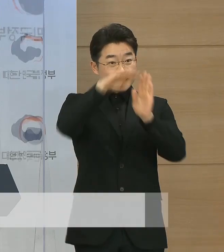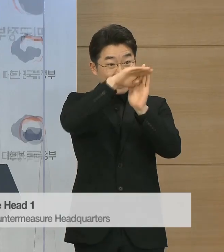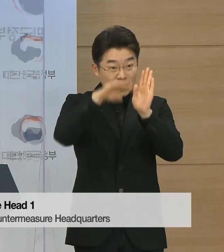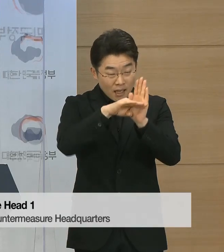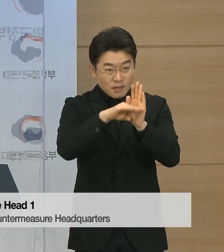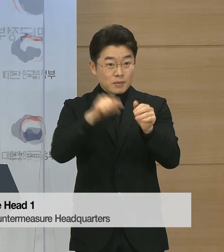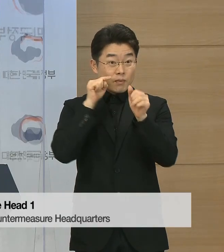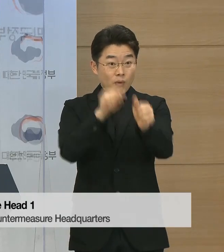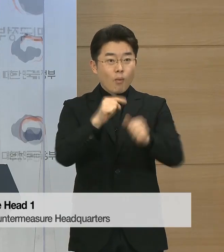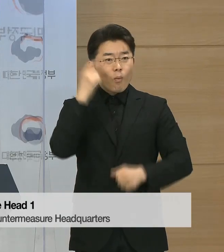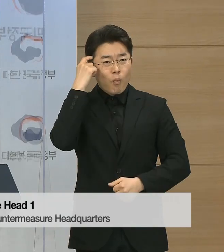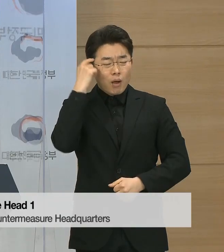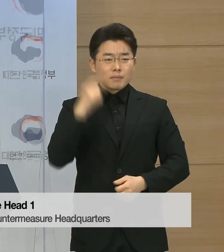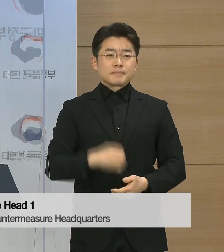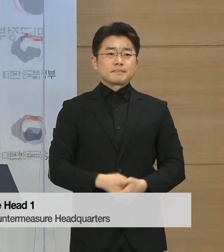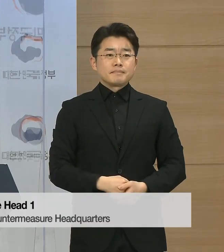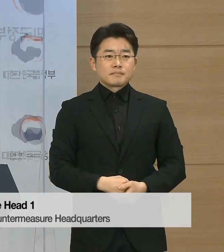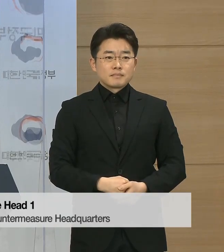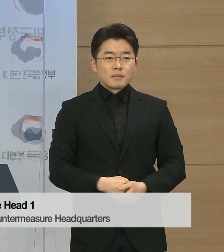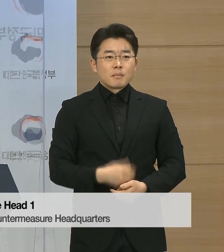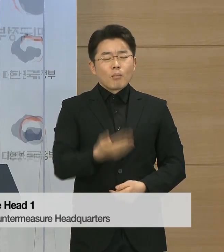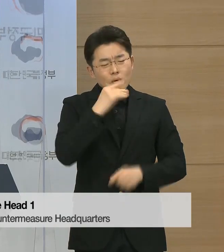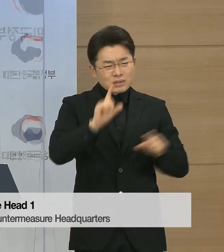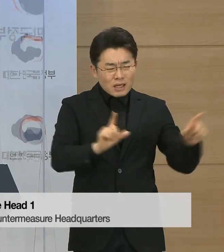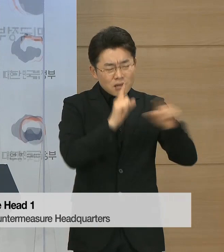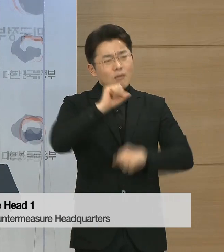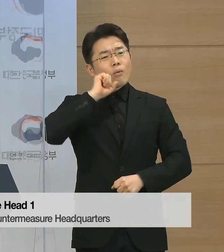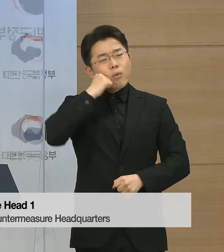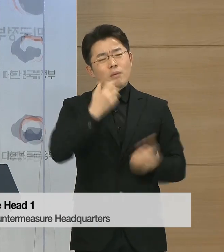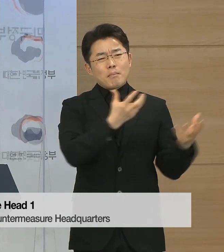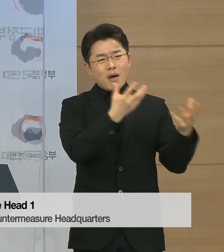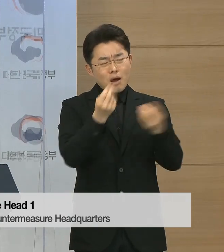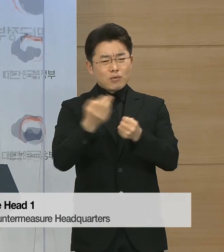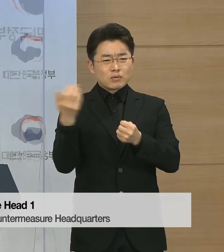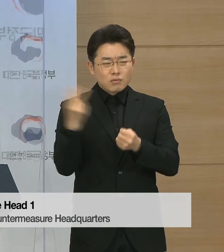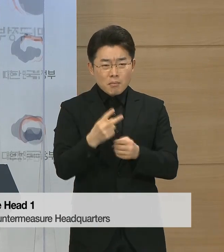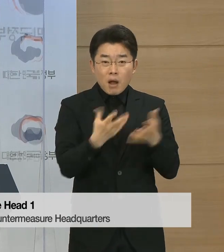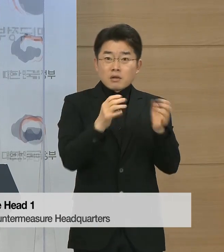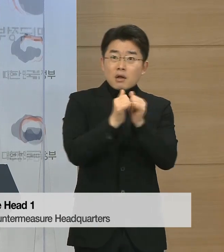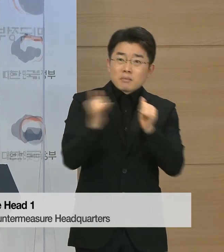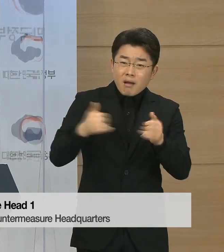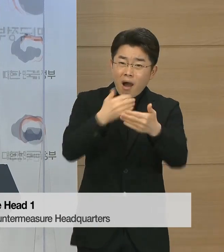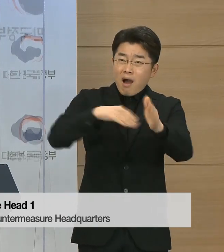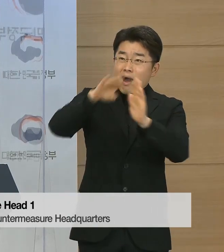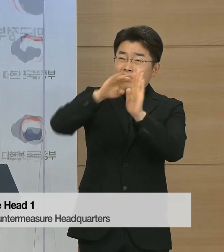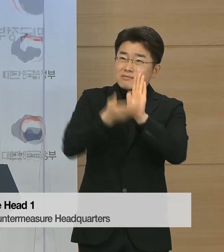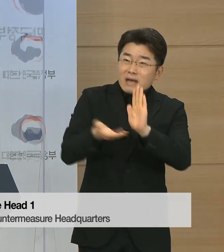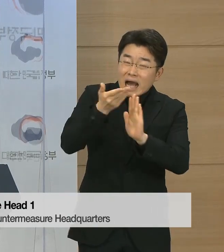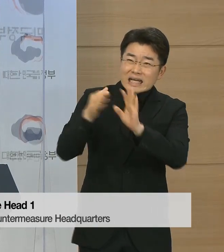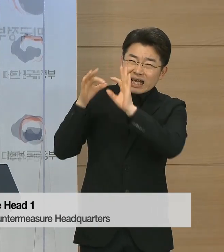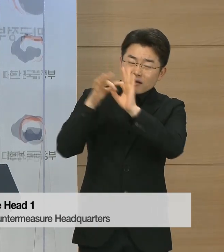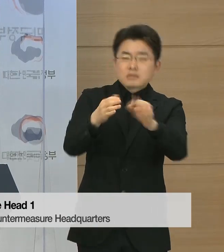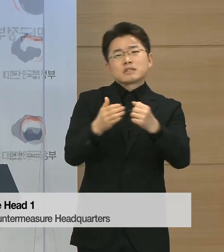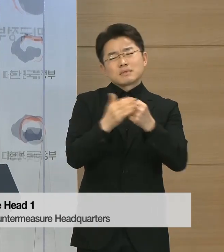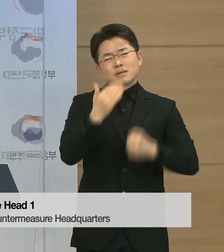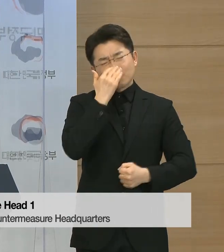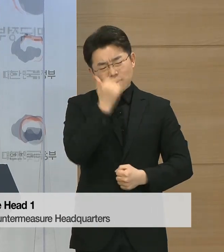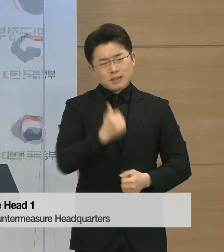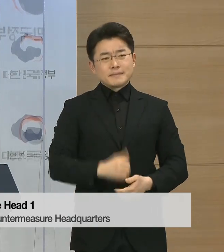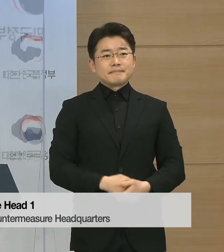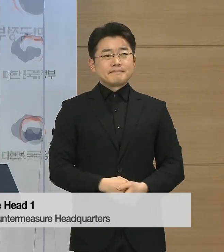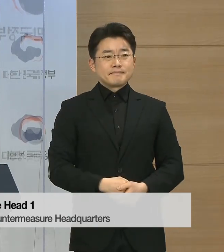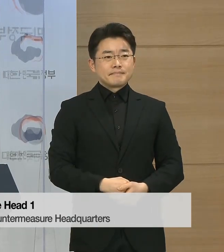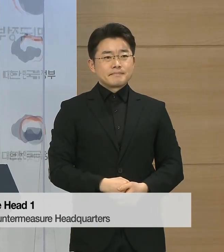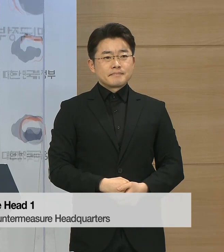Easing restrictions was inevitable, considering the economic hardship for small businesses and people's fatigue. But if there are